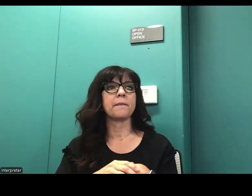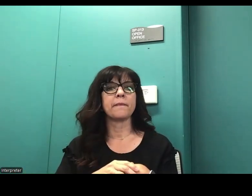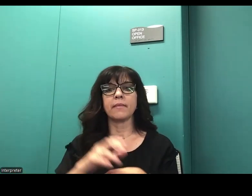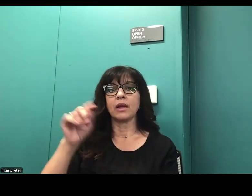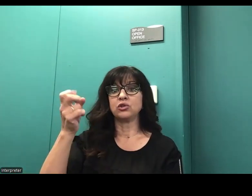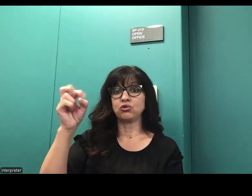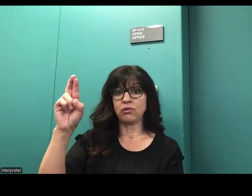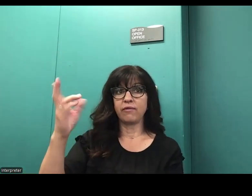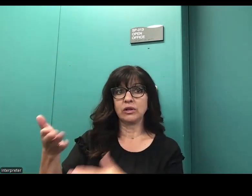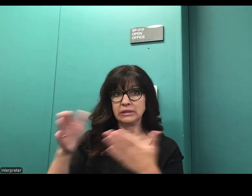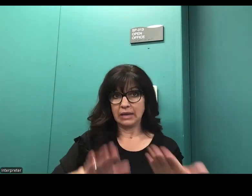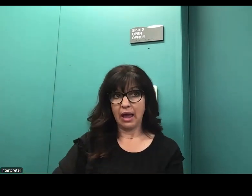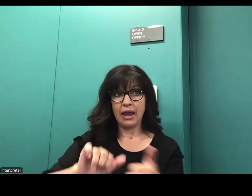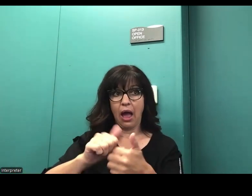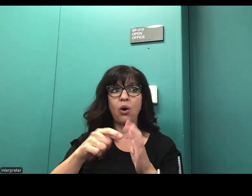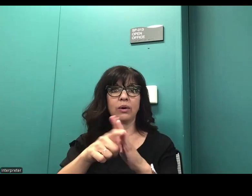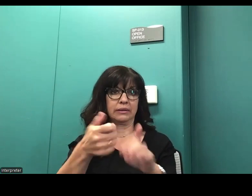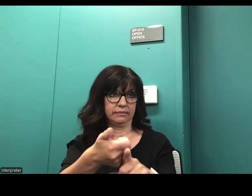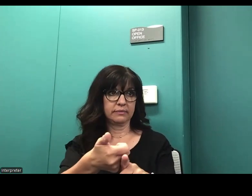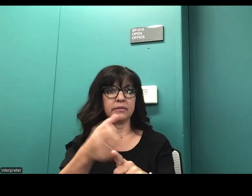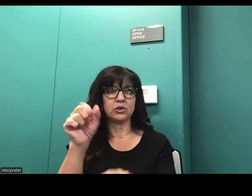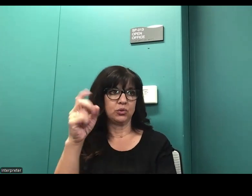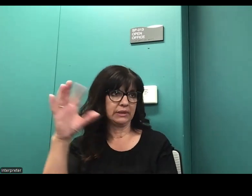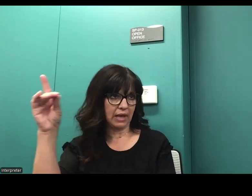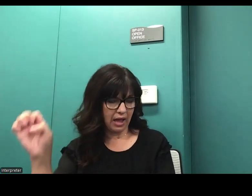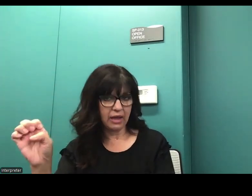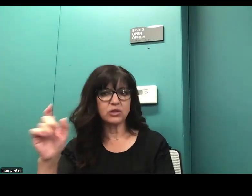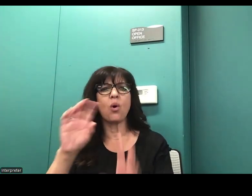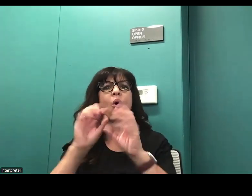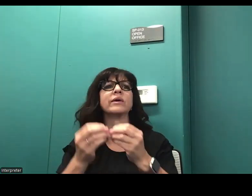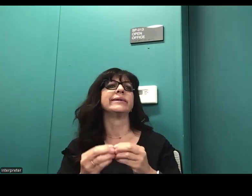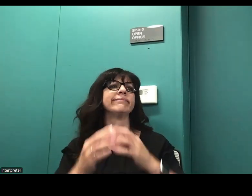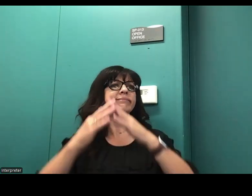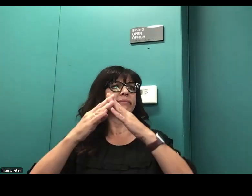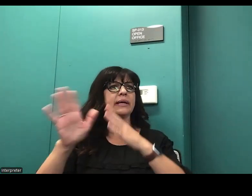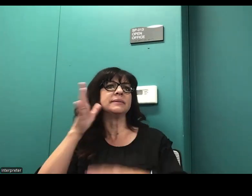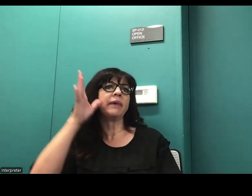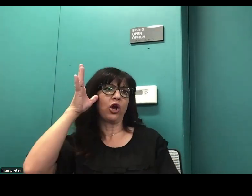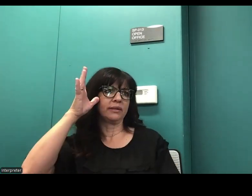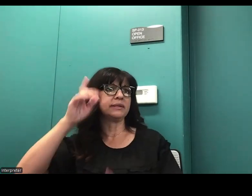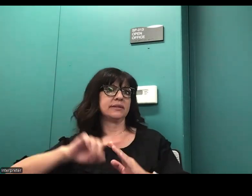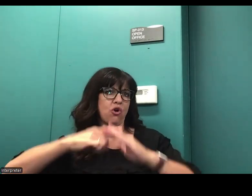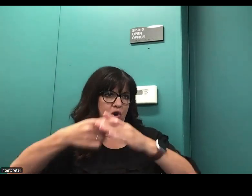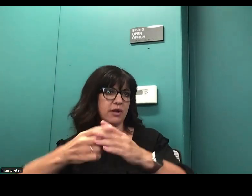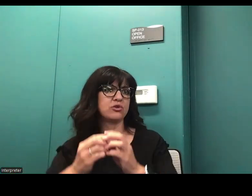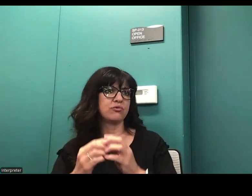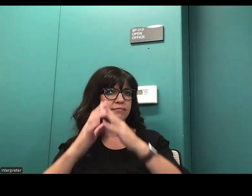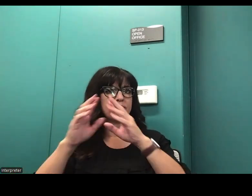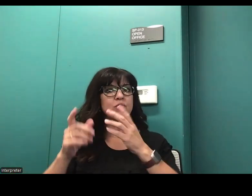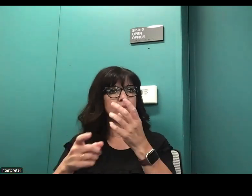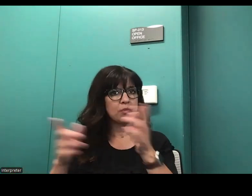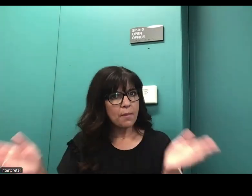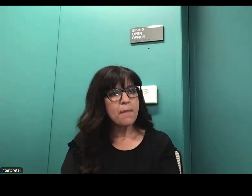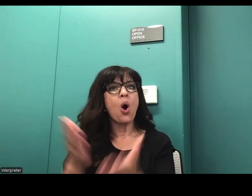Trevor died by suicide. This is a organization that was started by his parents to promote